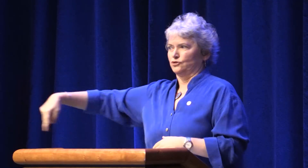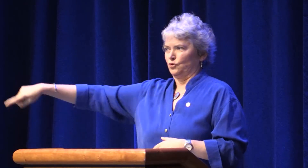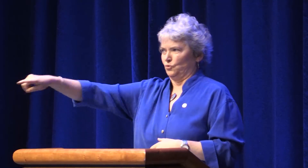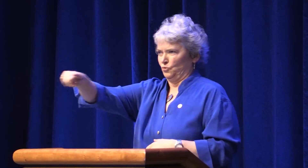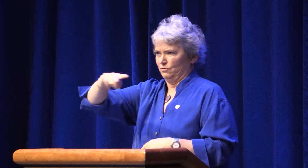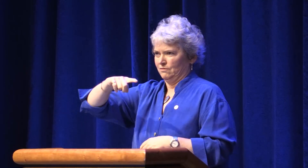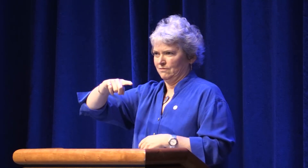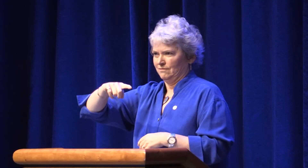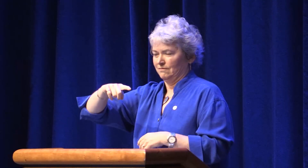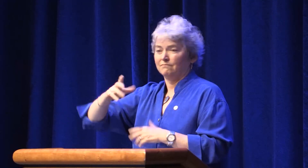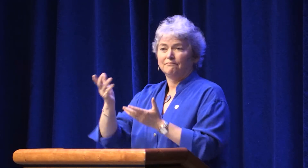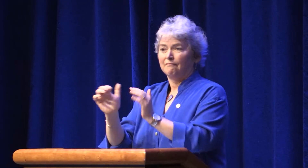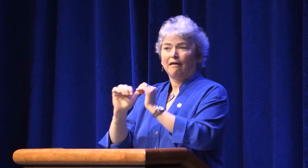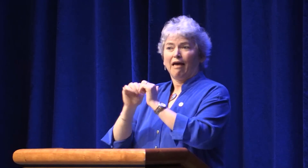And TDI needs you.